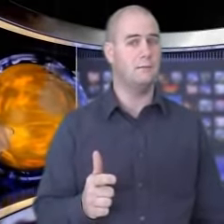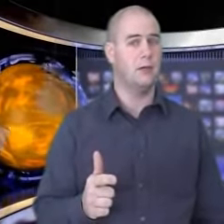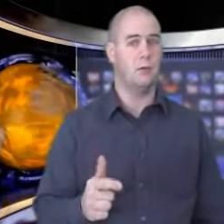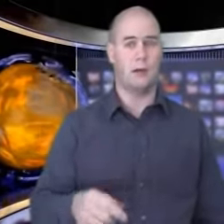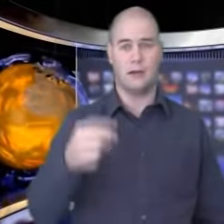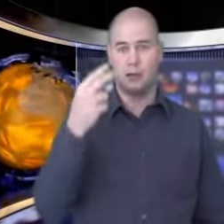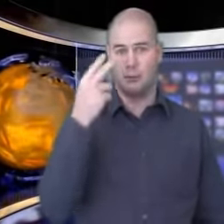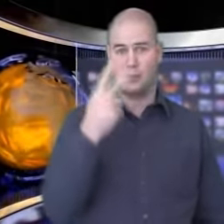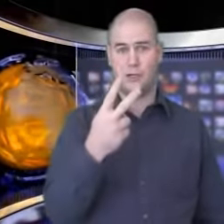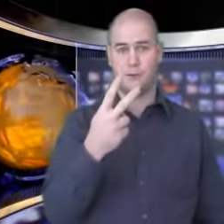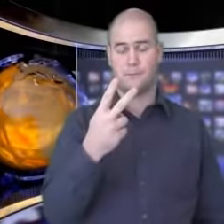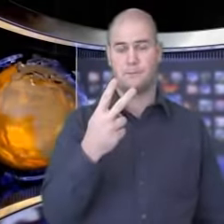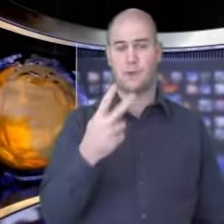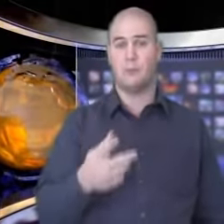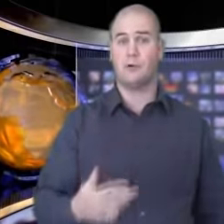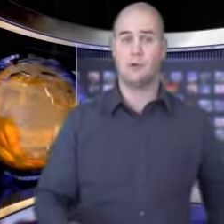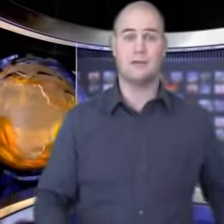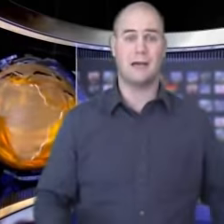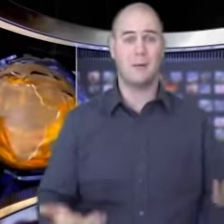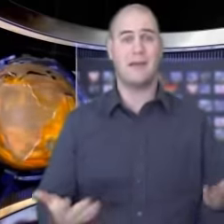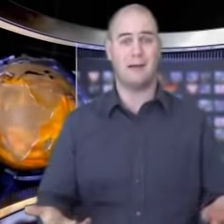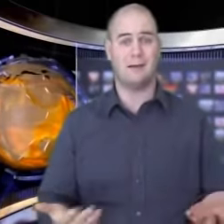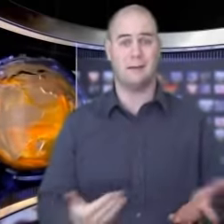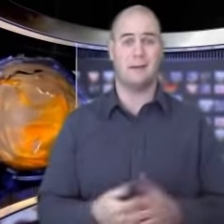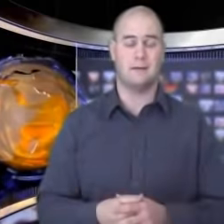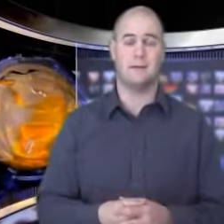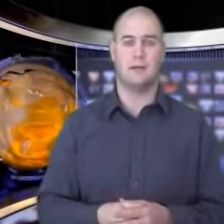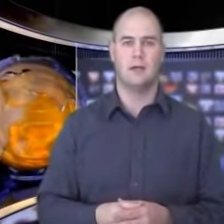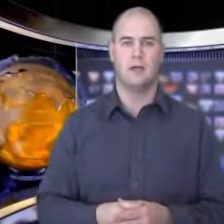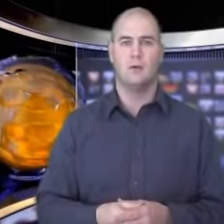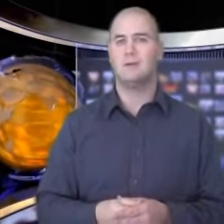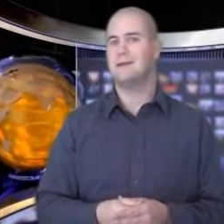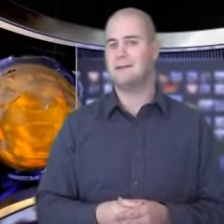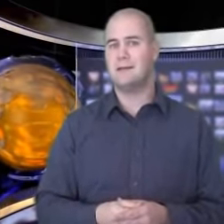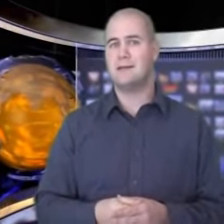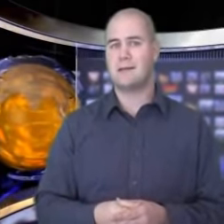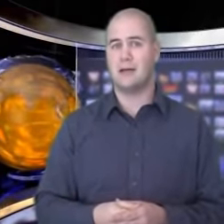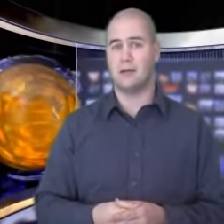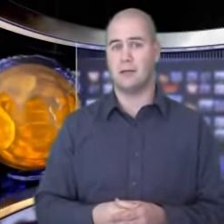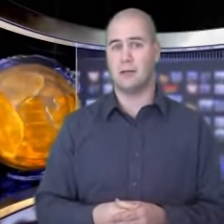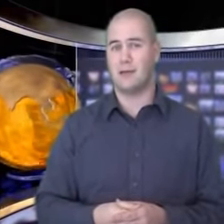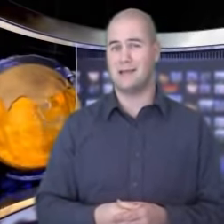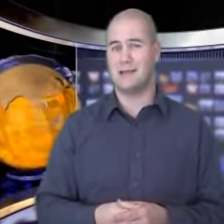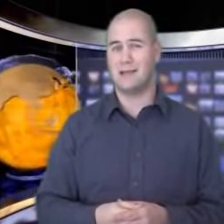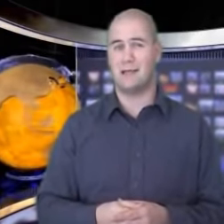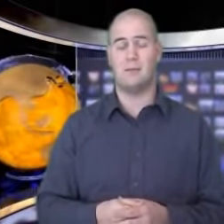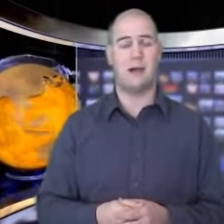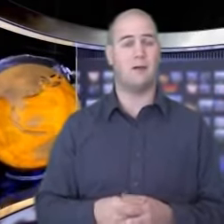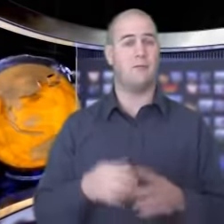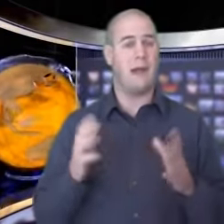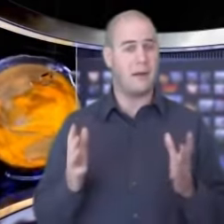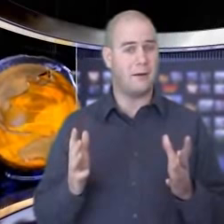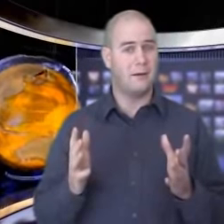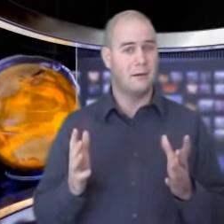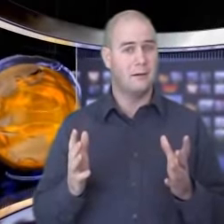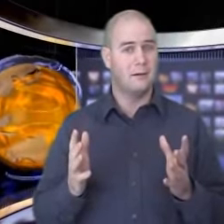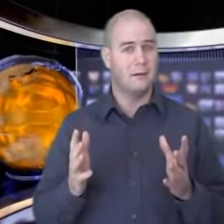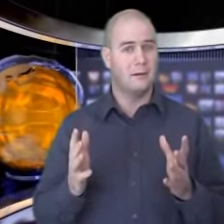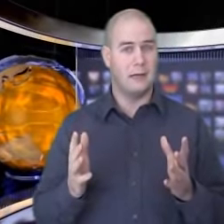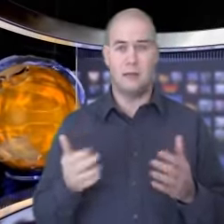we're on to number two. Number two is, how do we calculate density? Well, density is calculated by taking the amount of matter and